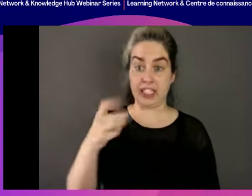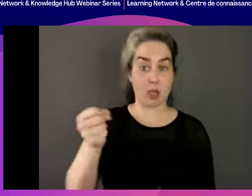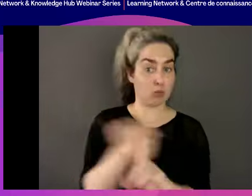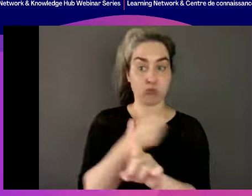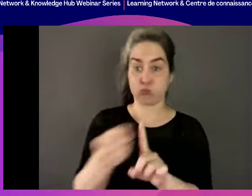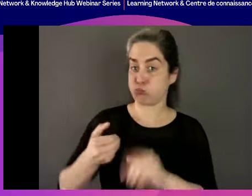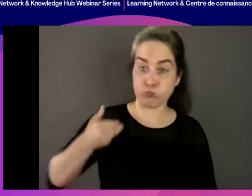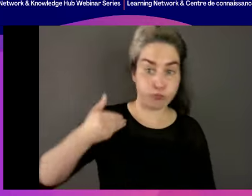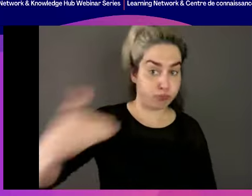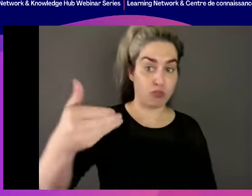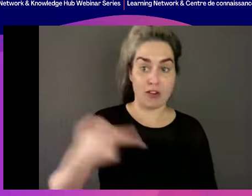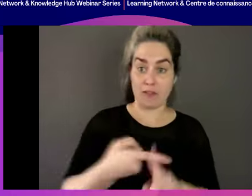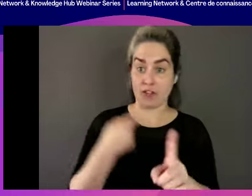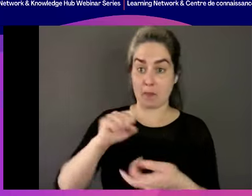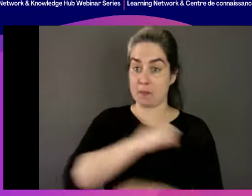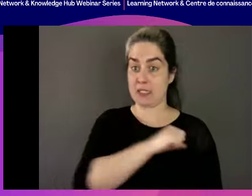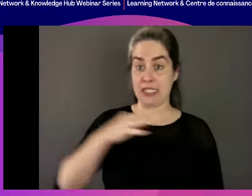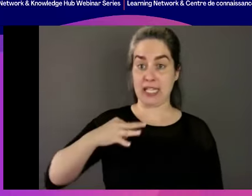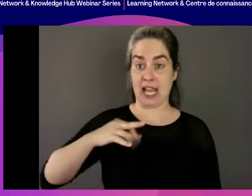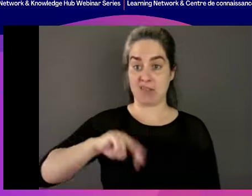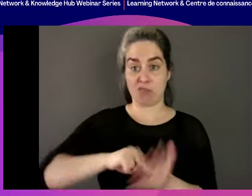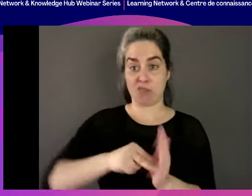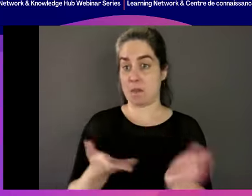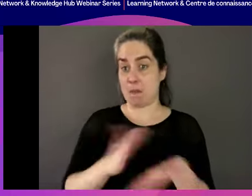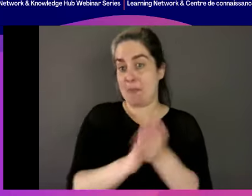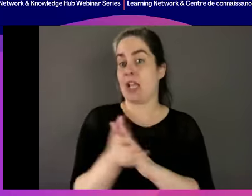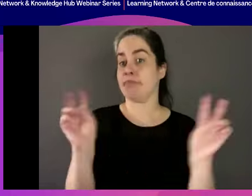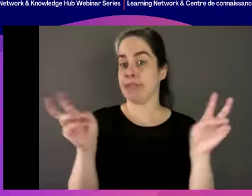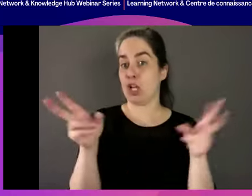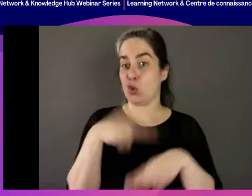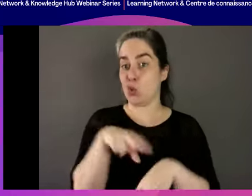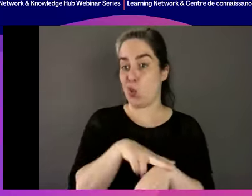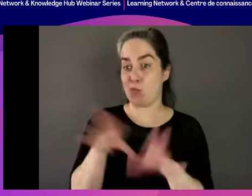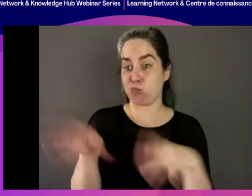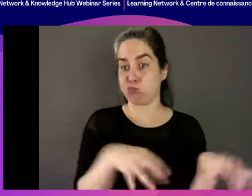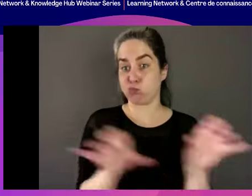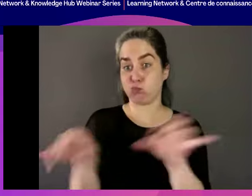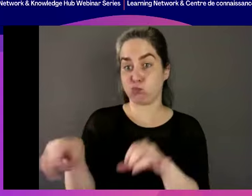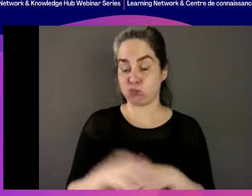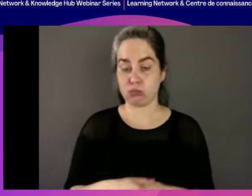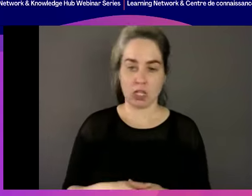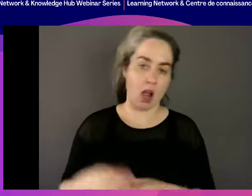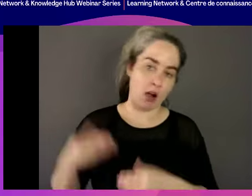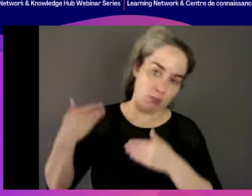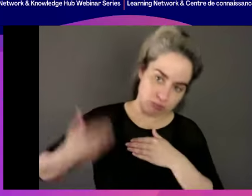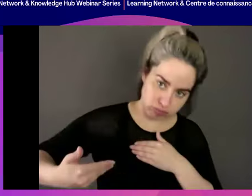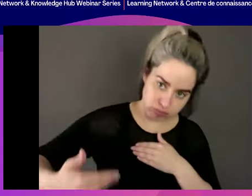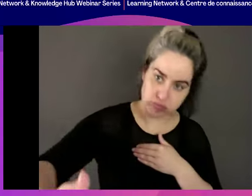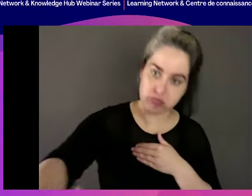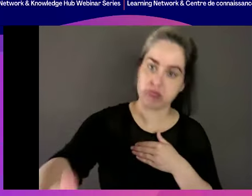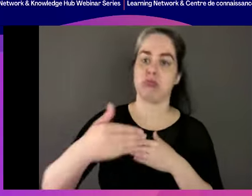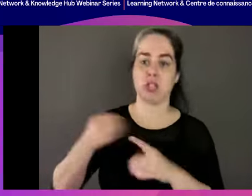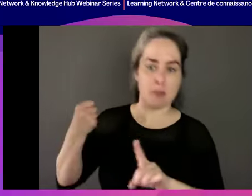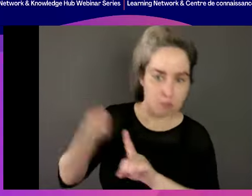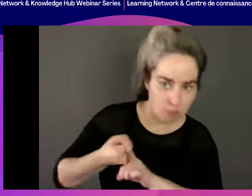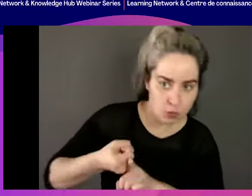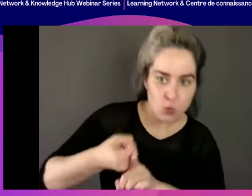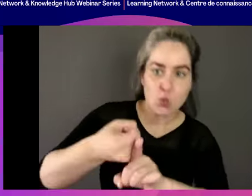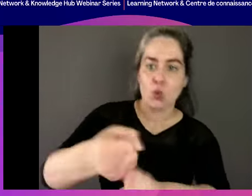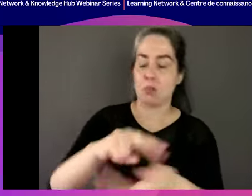staff. One participant said being chronically abused at a young age tends to make people think that it's